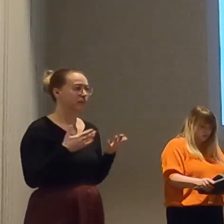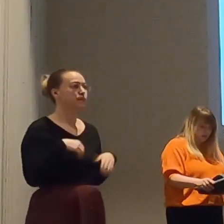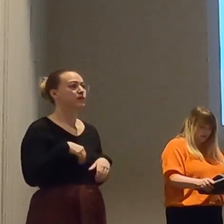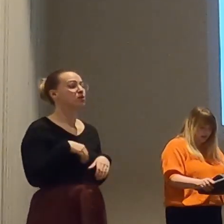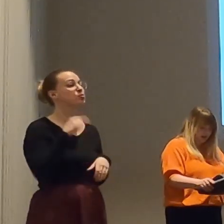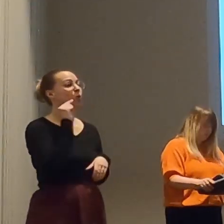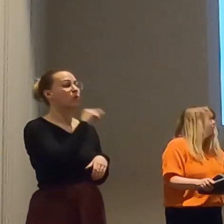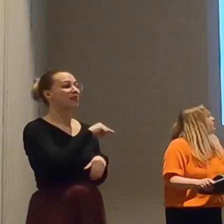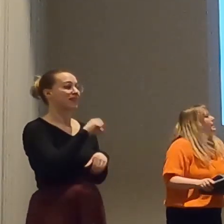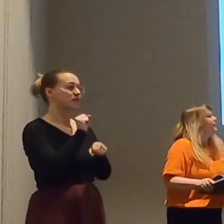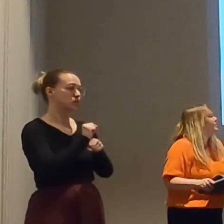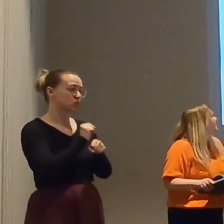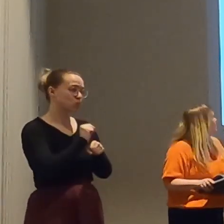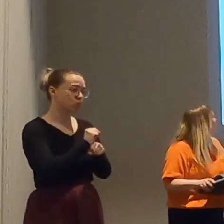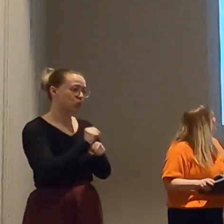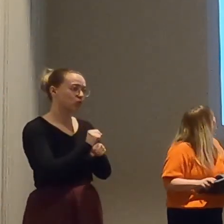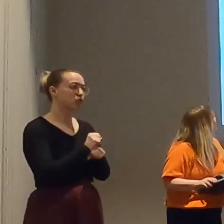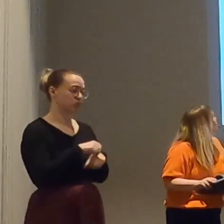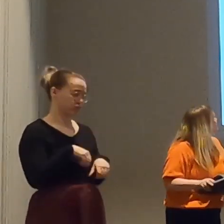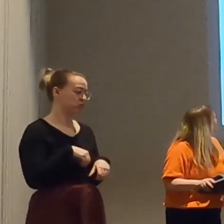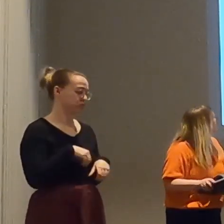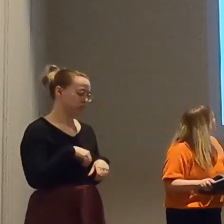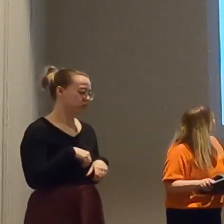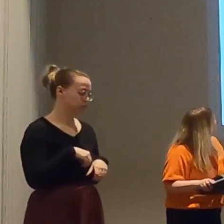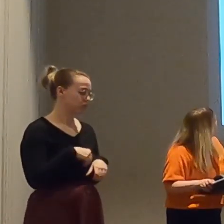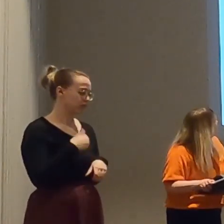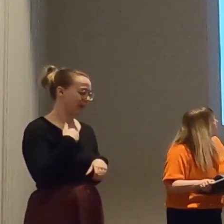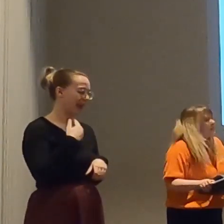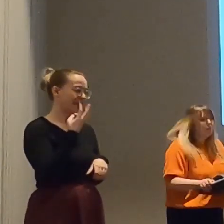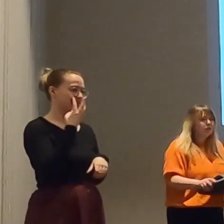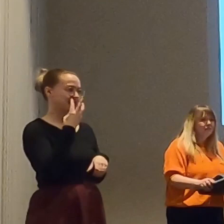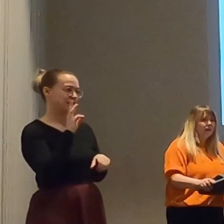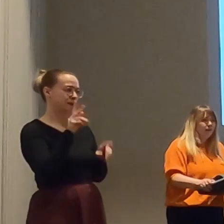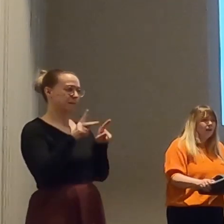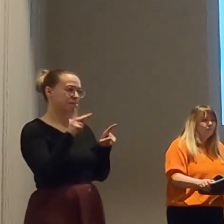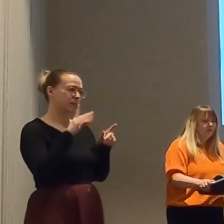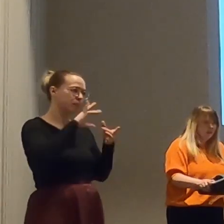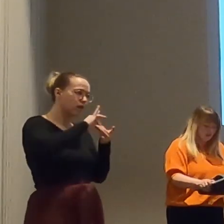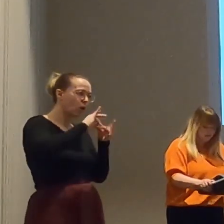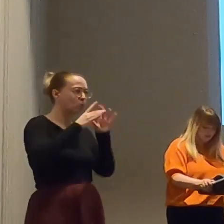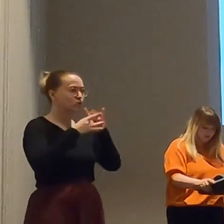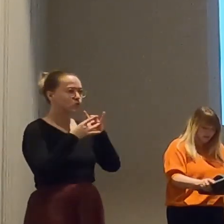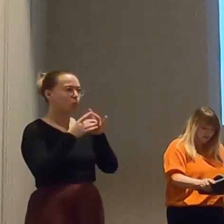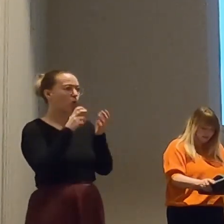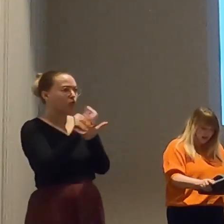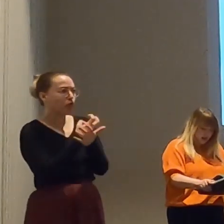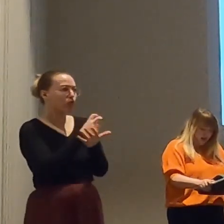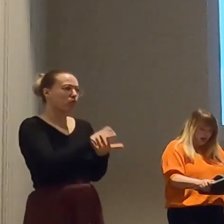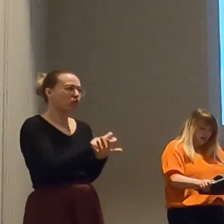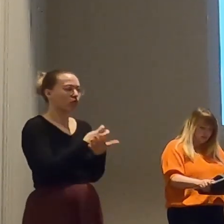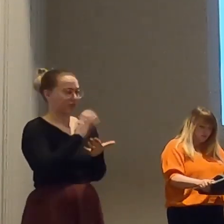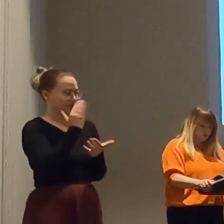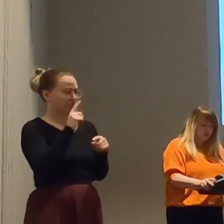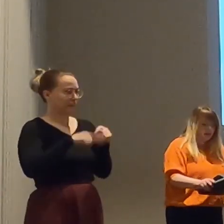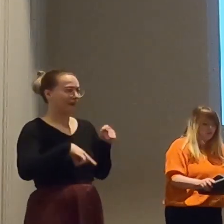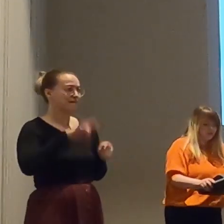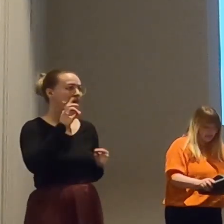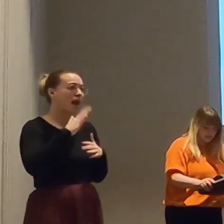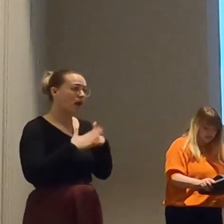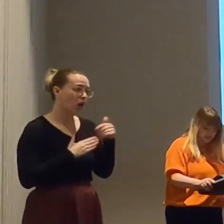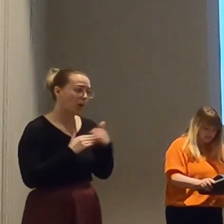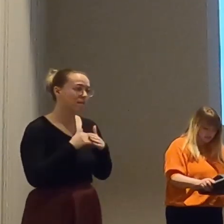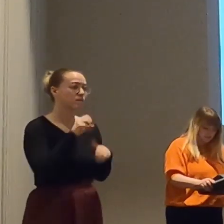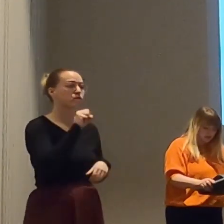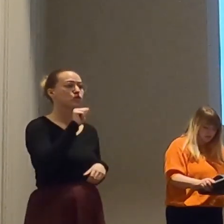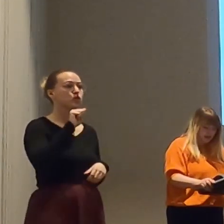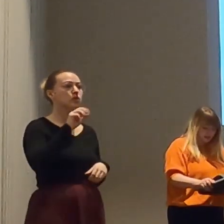So this work, we have these men that are twisting, contorting, unable to find comfort in front of this. And Sawyer has